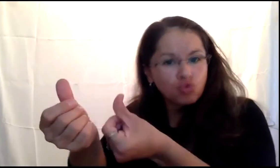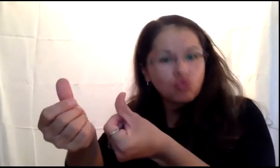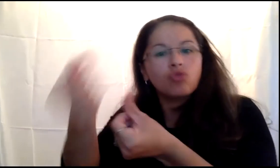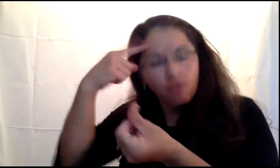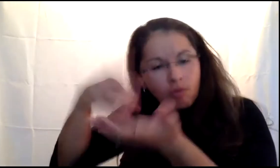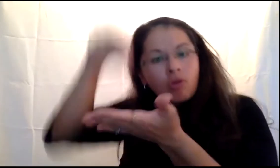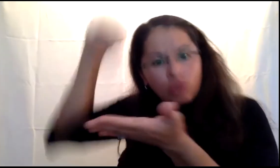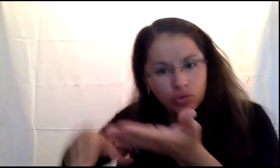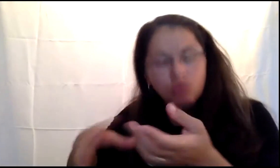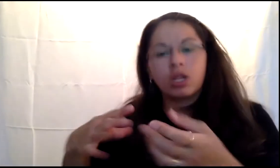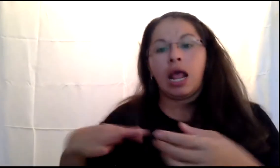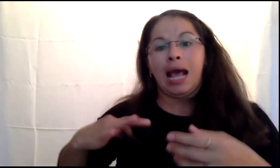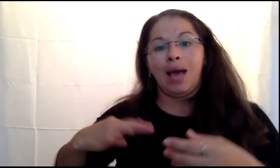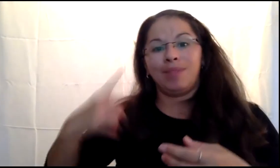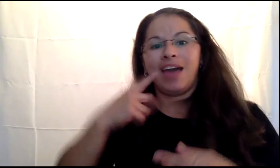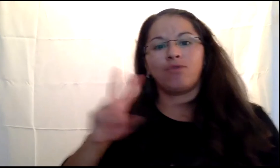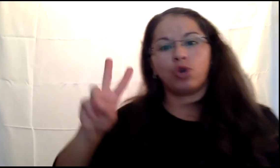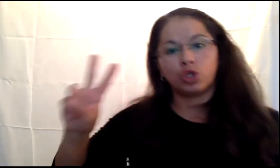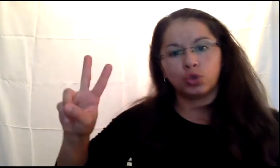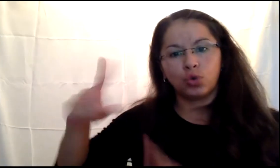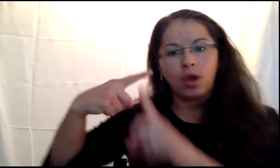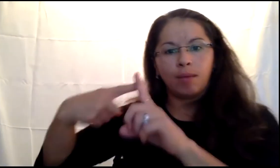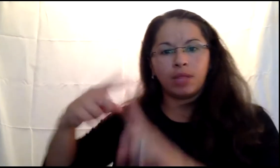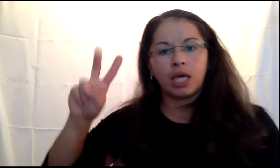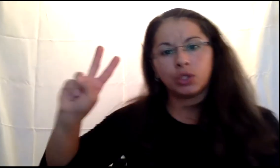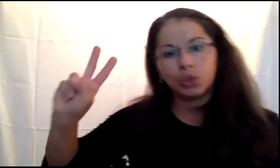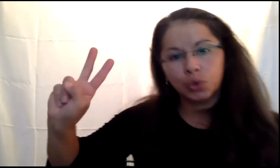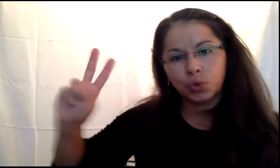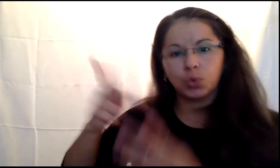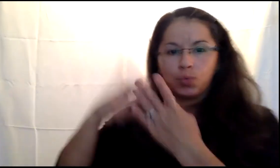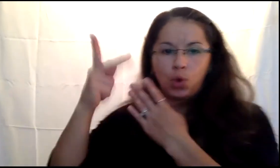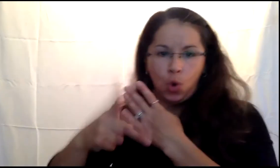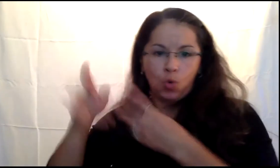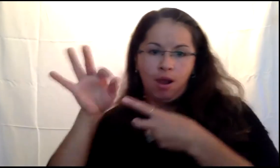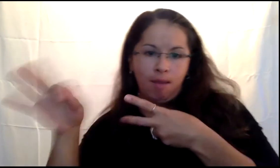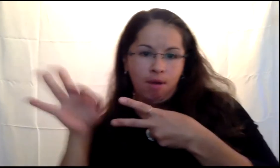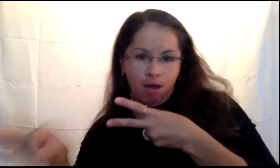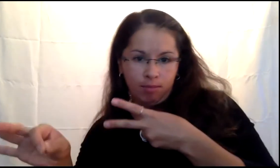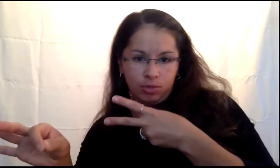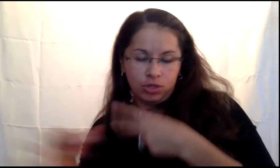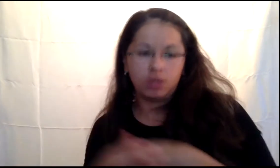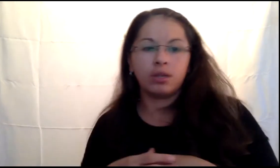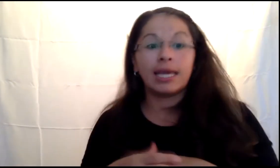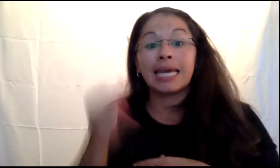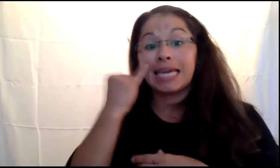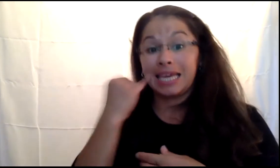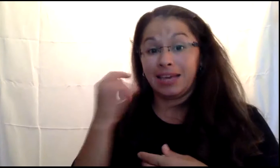2+2. So there is a 2+2 option for that student should, I believe it was a young lady, should